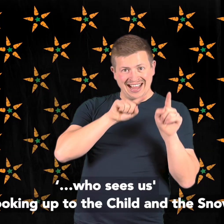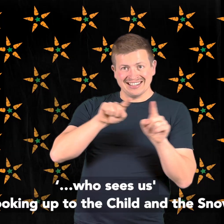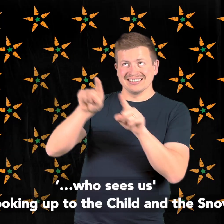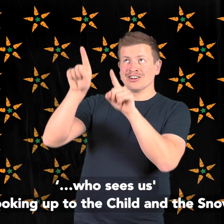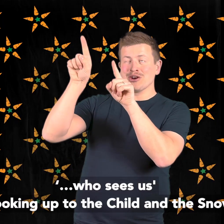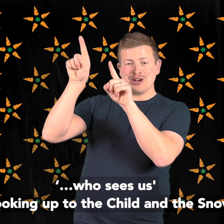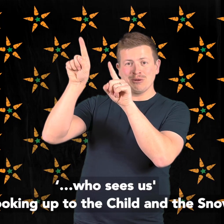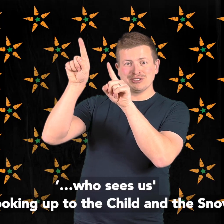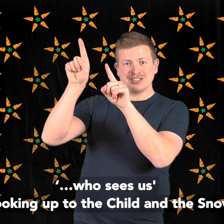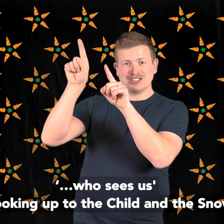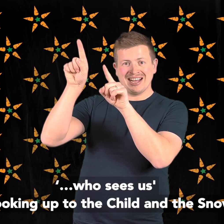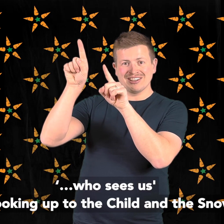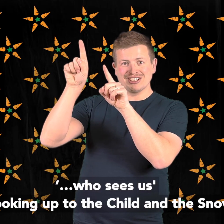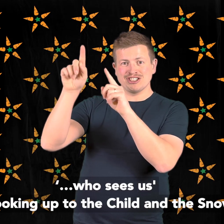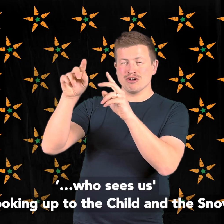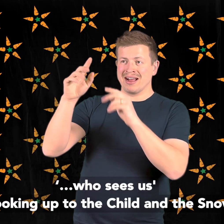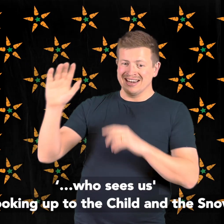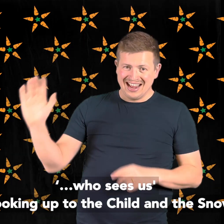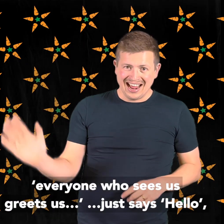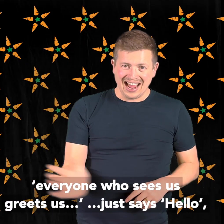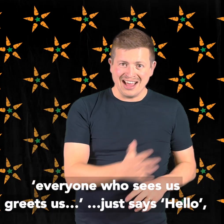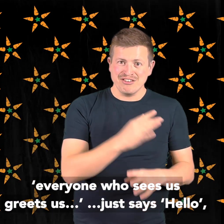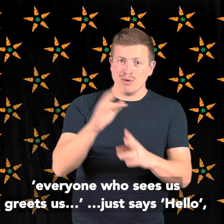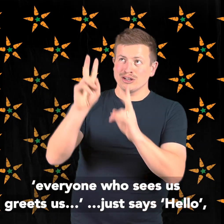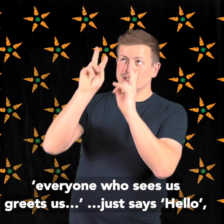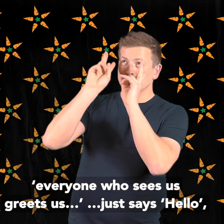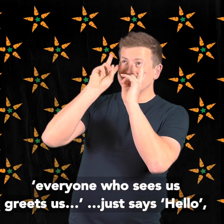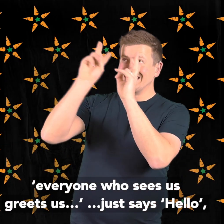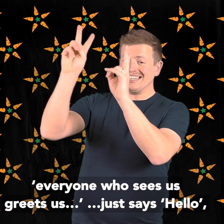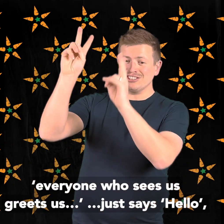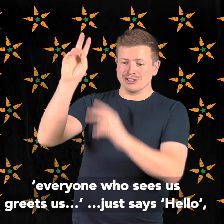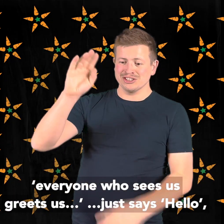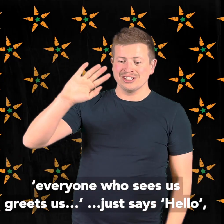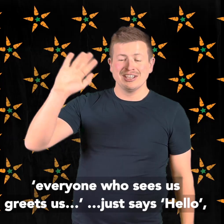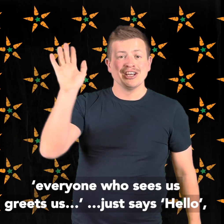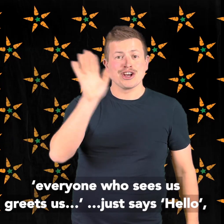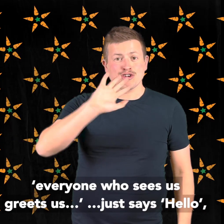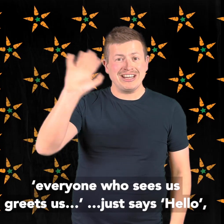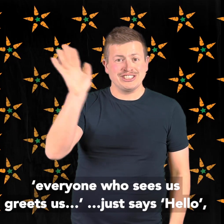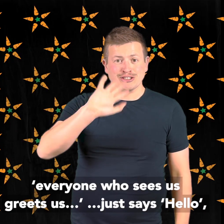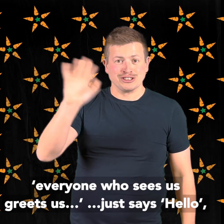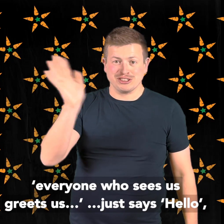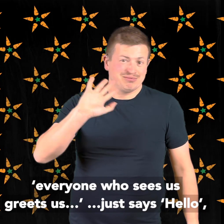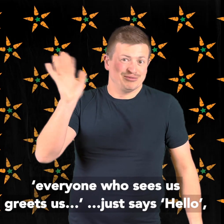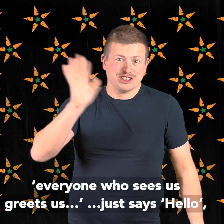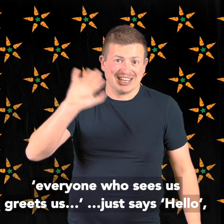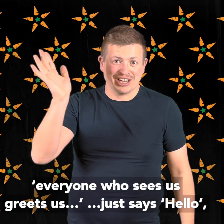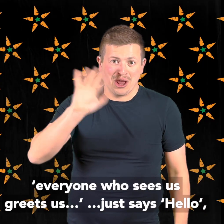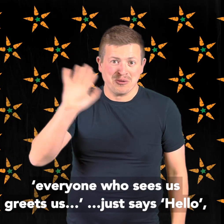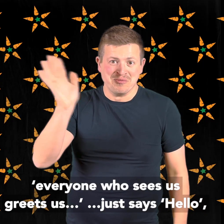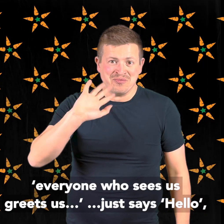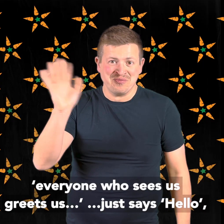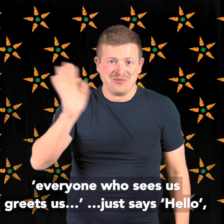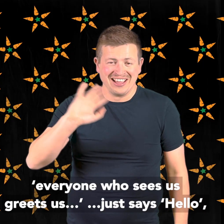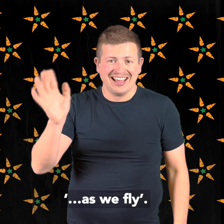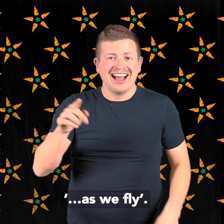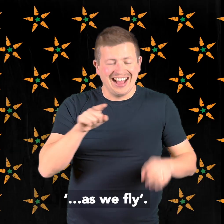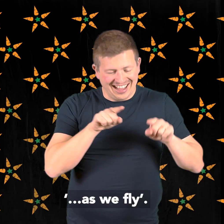again, looking up to the child and the snowman, everyone who sees us, greets us, just says hello as